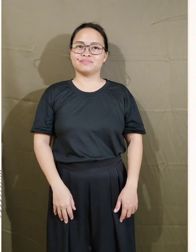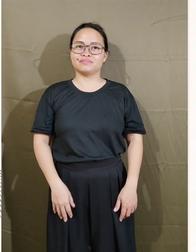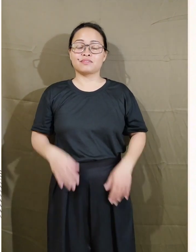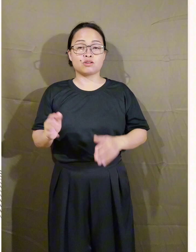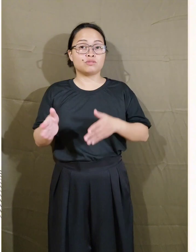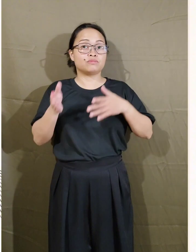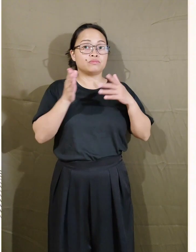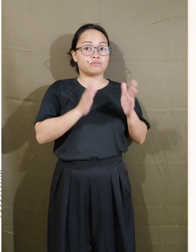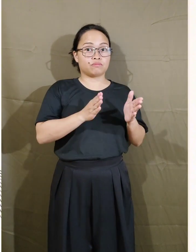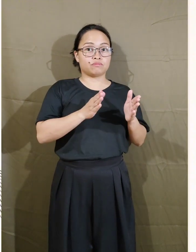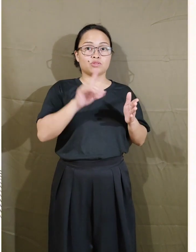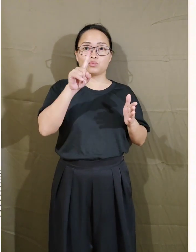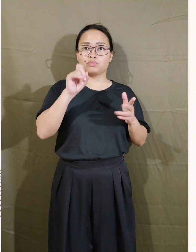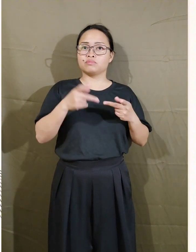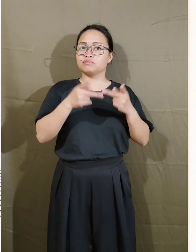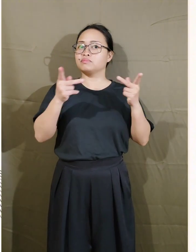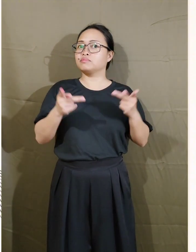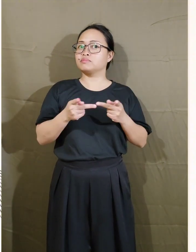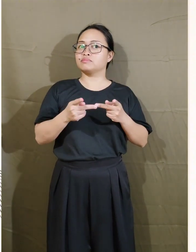Alright, next,